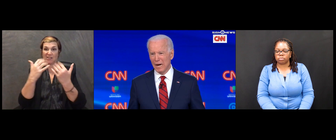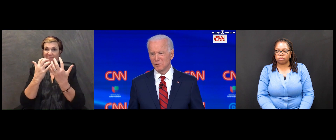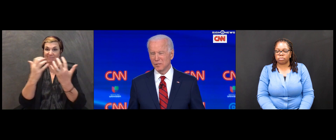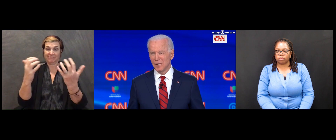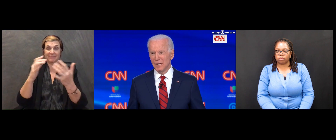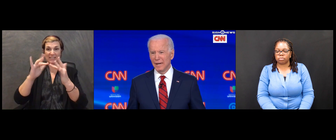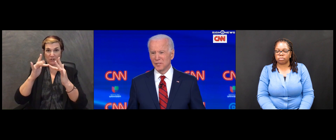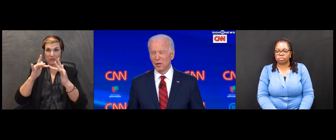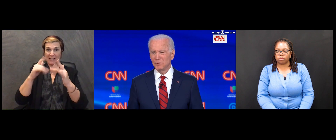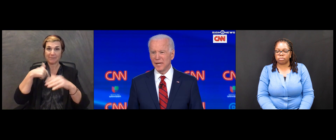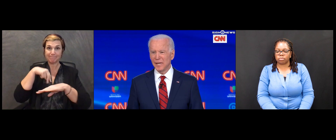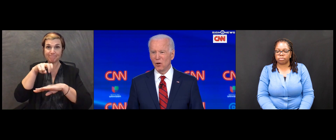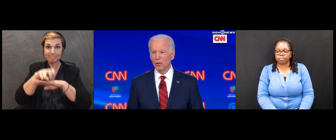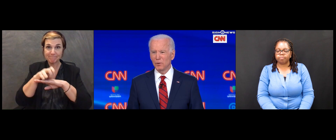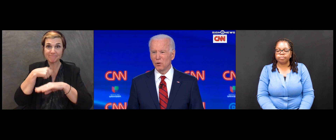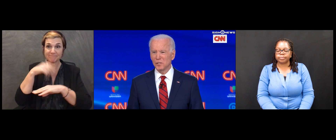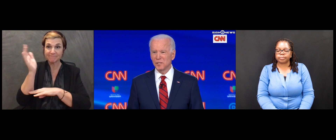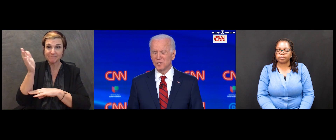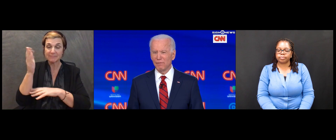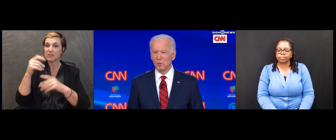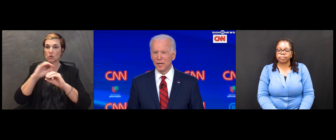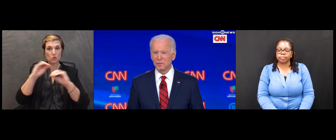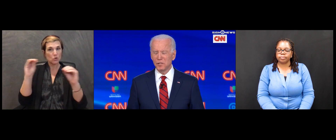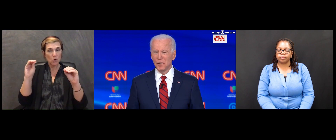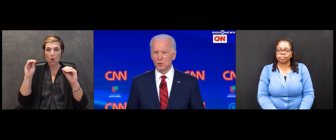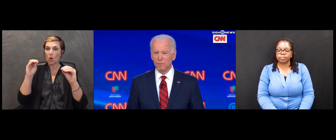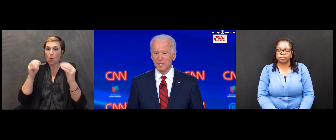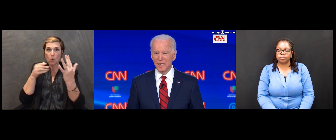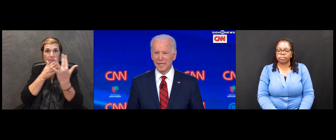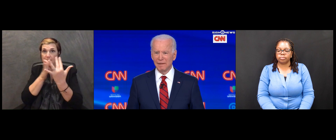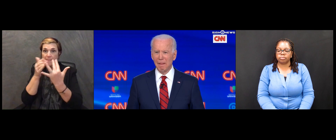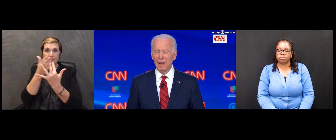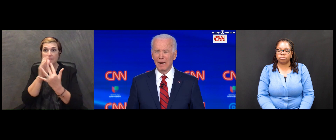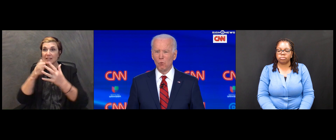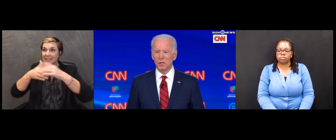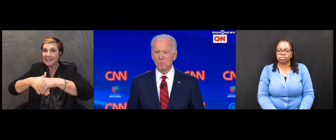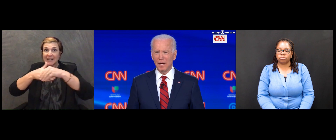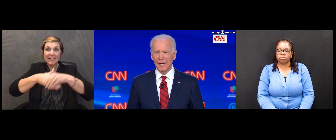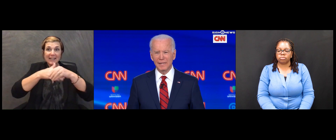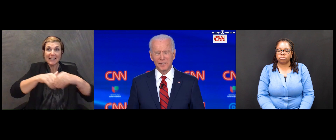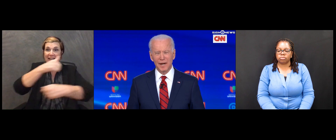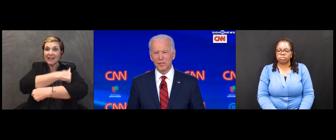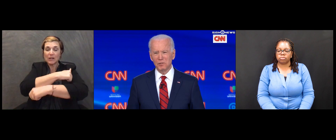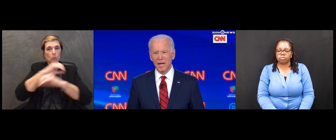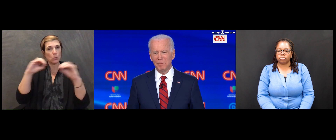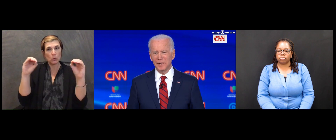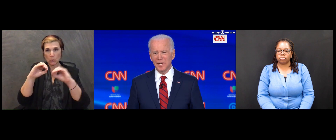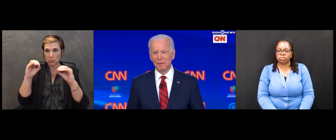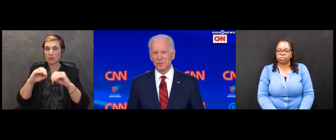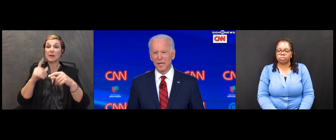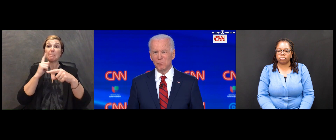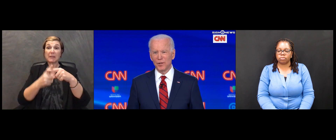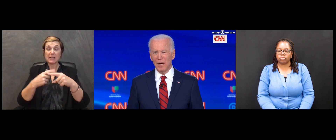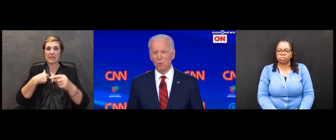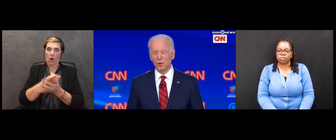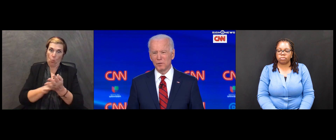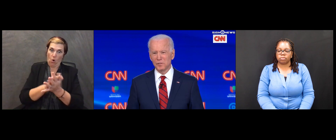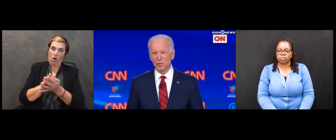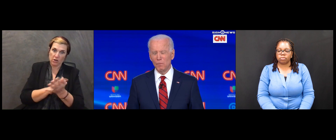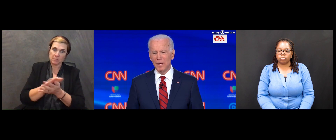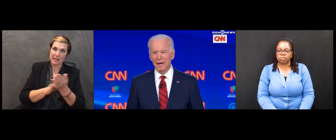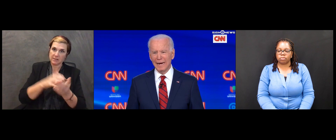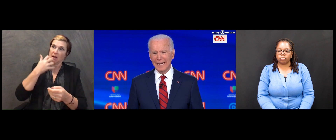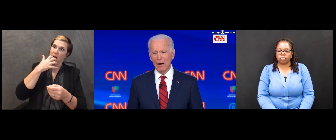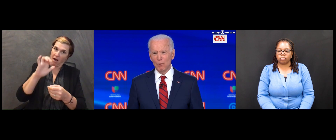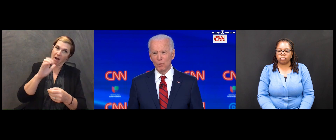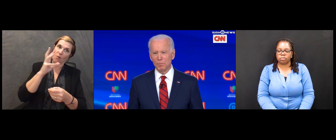into crowds. And so I'm taking all the precautions everyone else should be taking. I wash my hands God knows how many times a day with hot water and